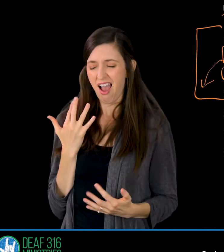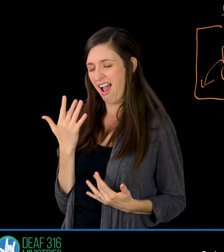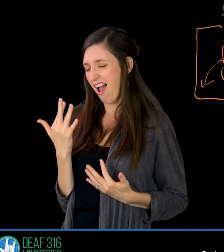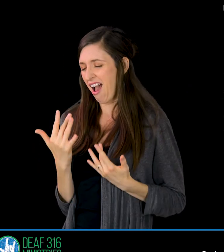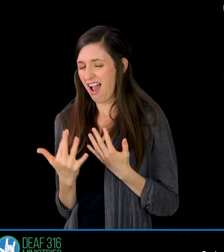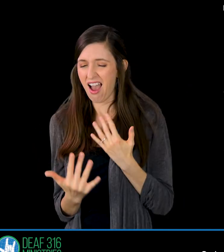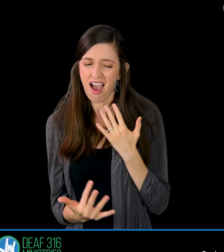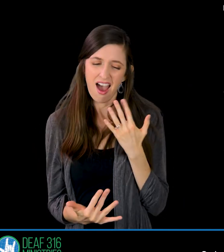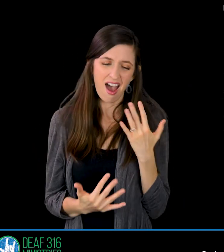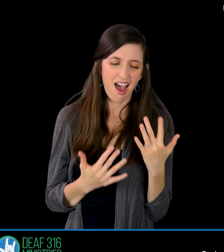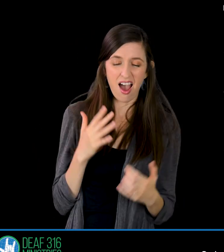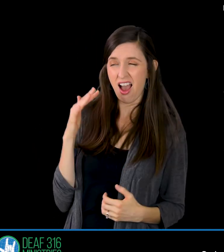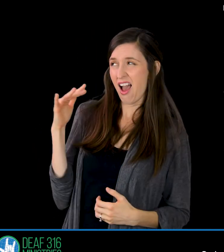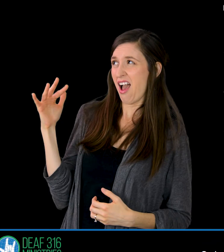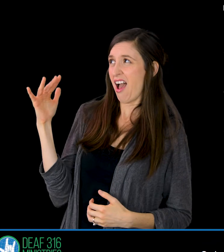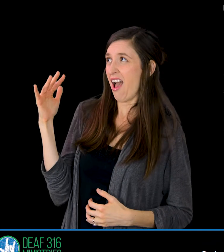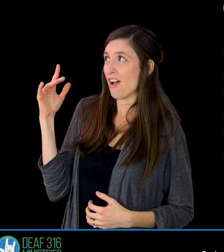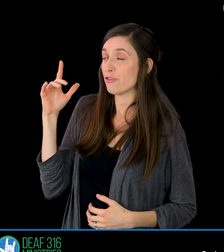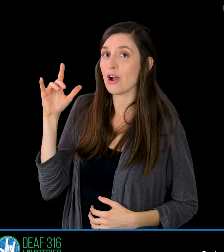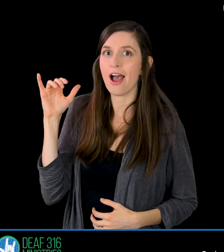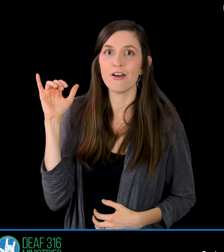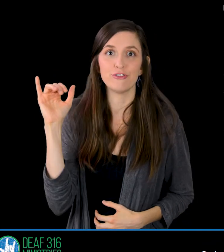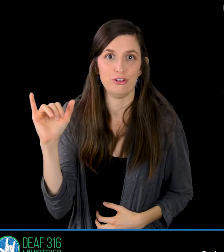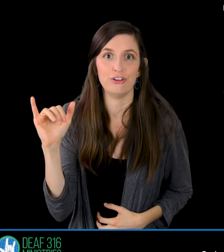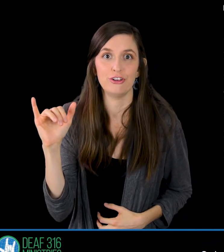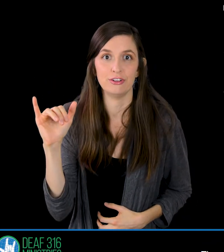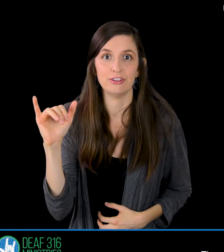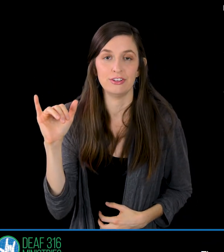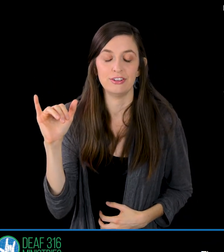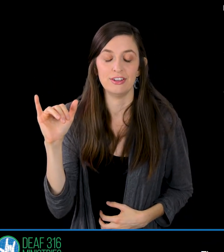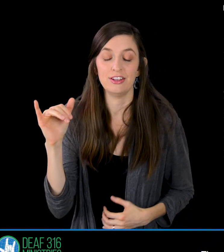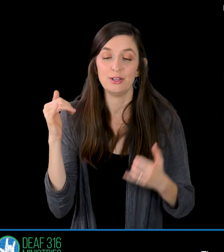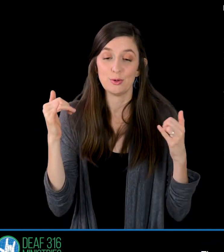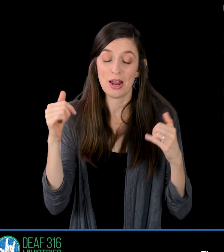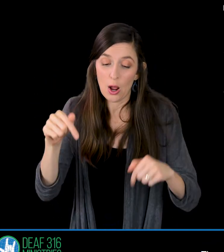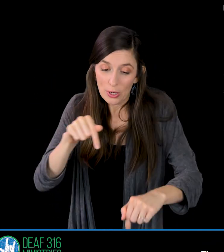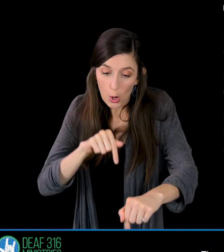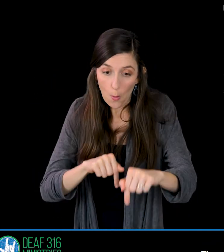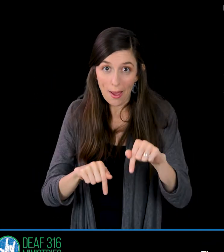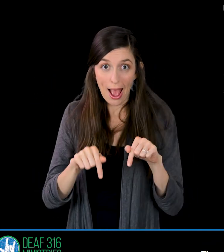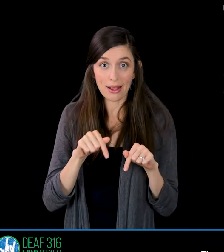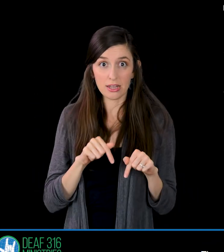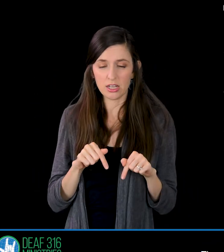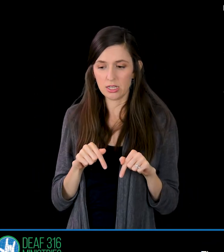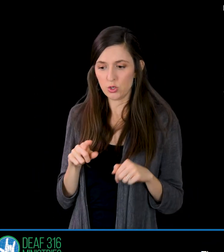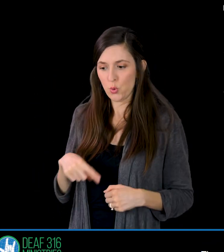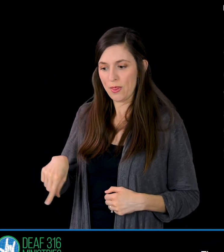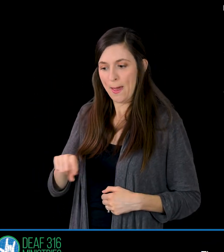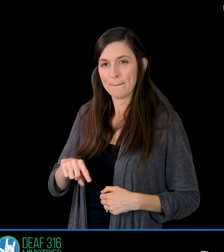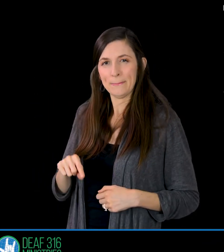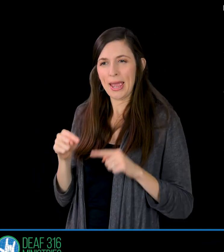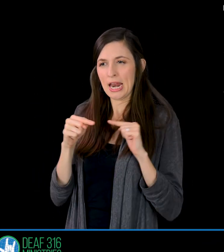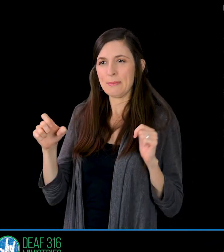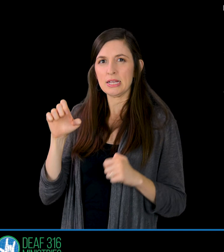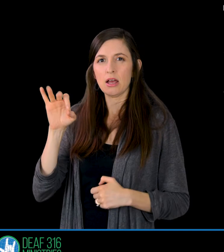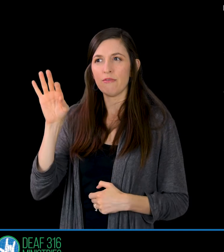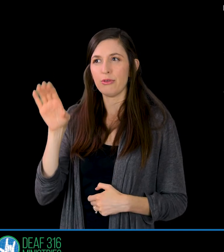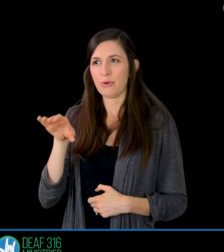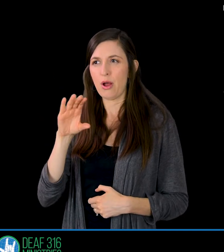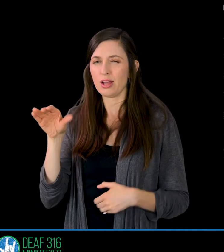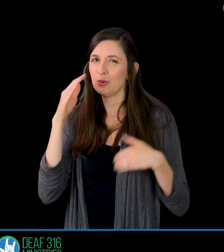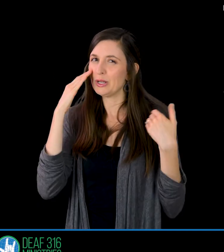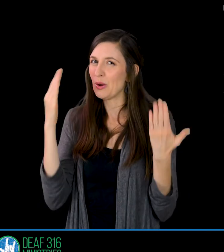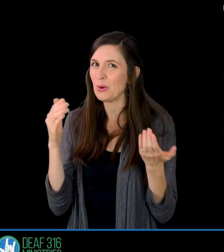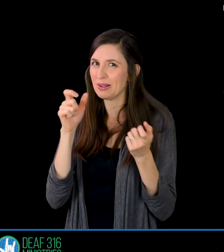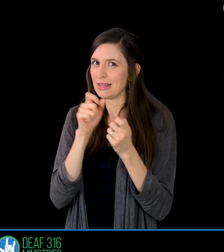so here we are back where we started their end these enemies of the cross we still